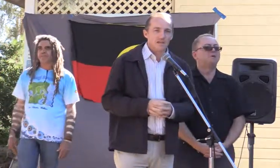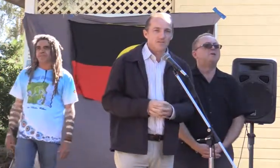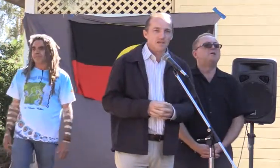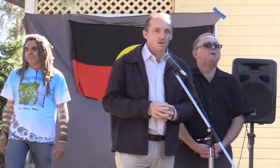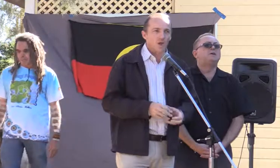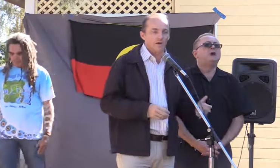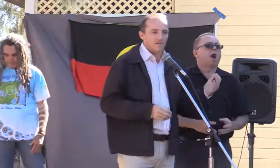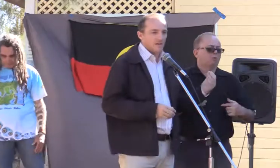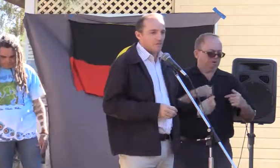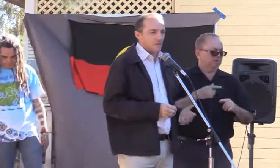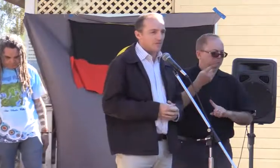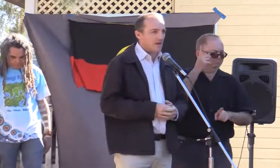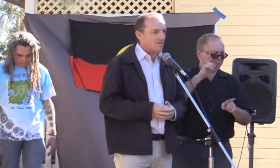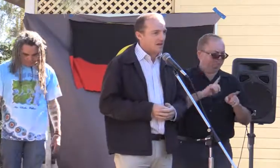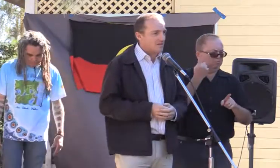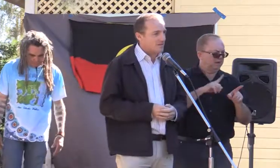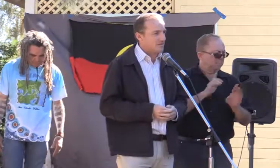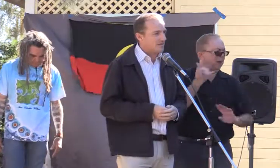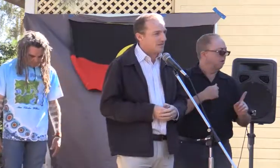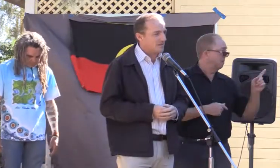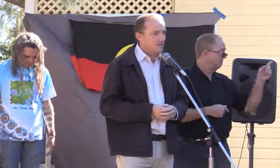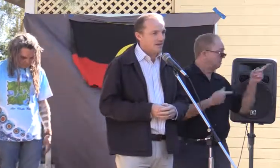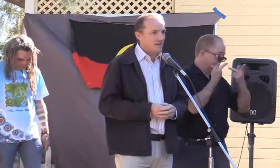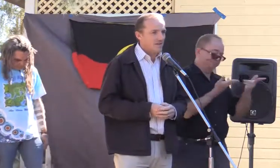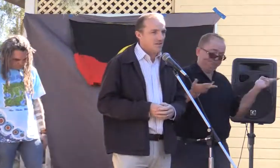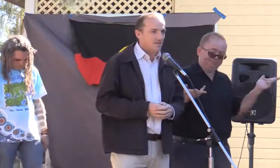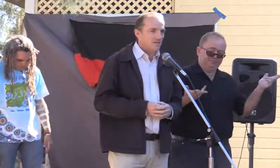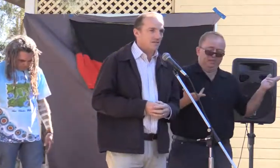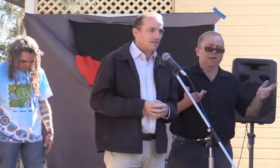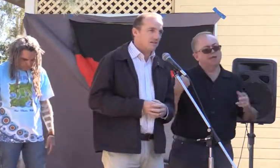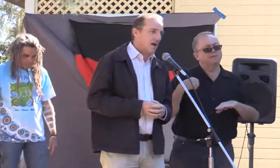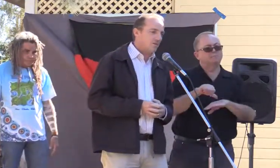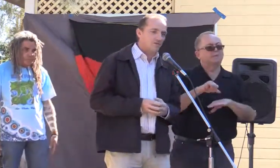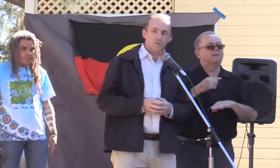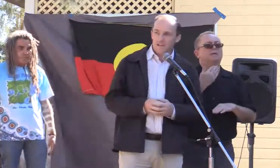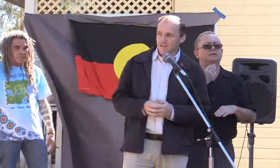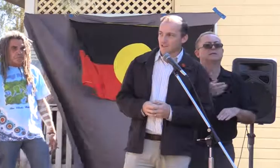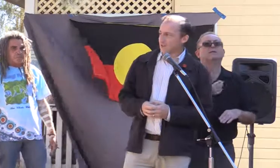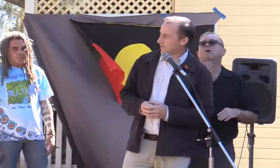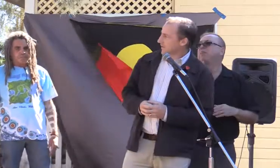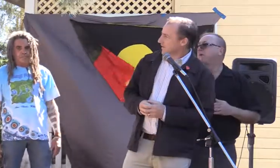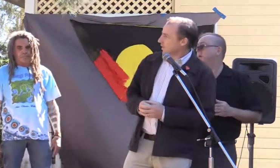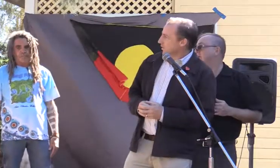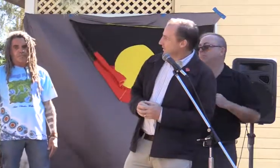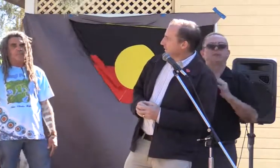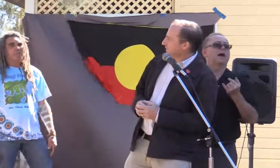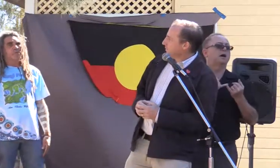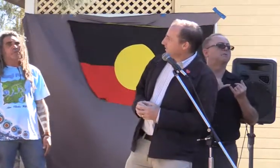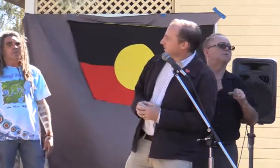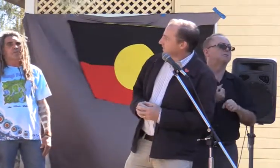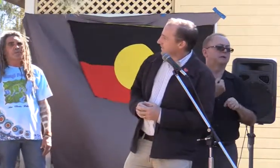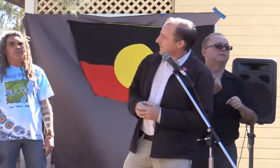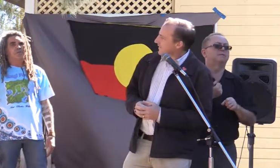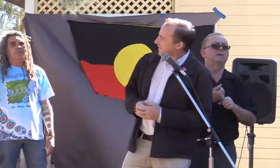I was here a year ago when the mural's unveiled, as Biscuit said, and can I thank Uncles for putting that together? Oral and